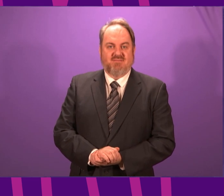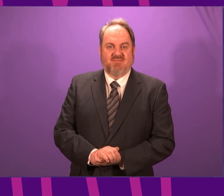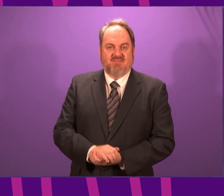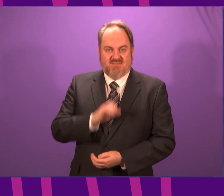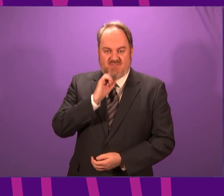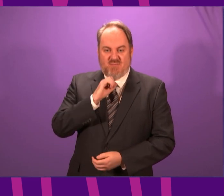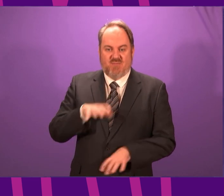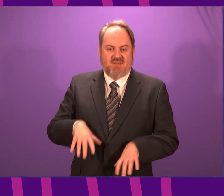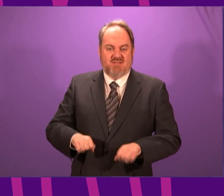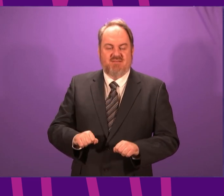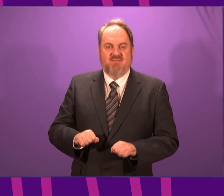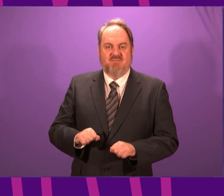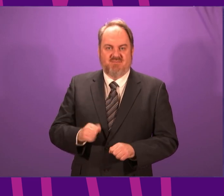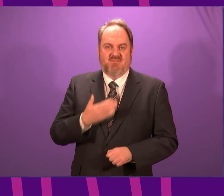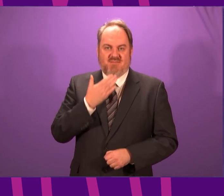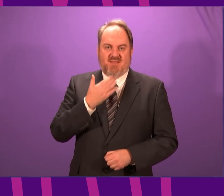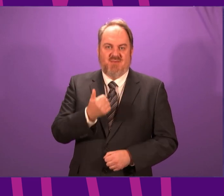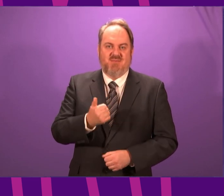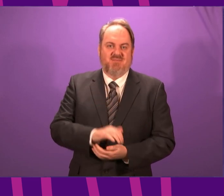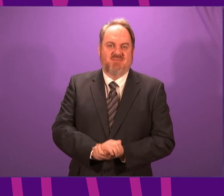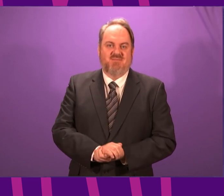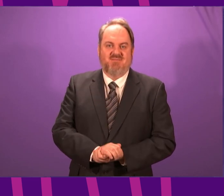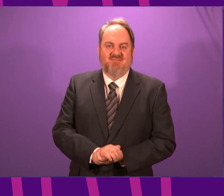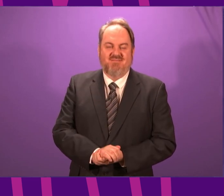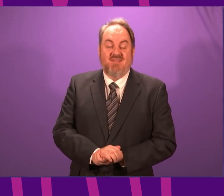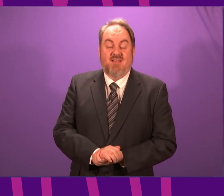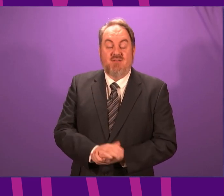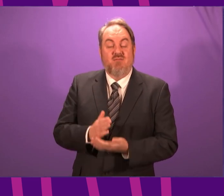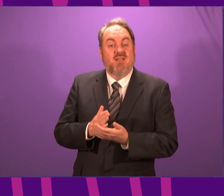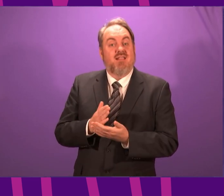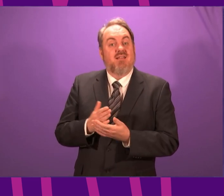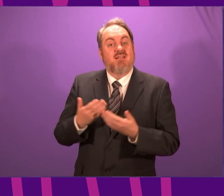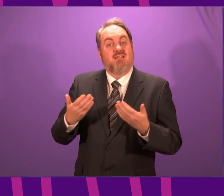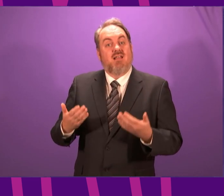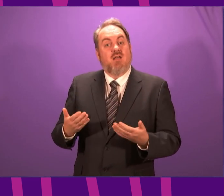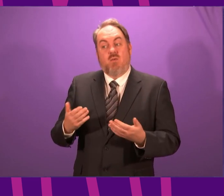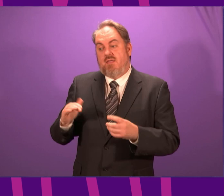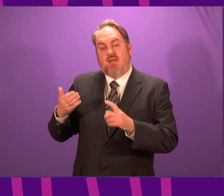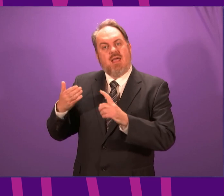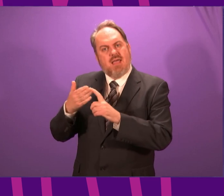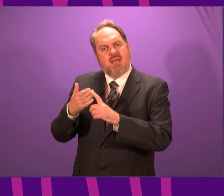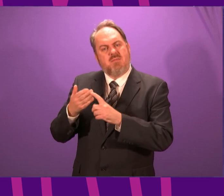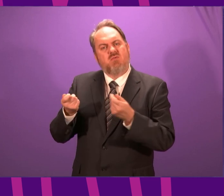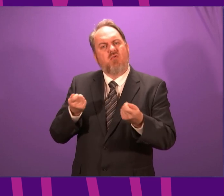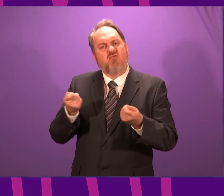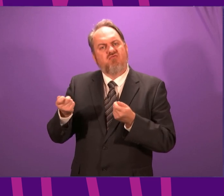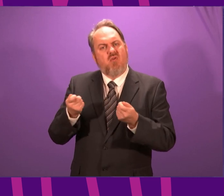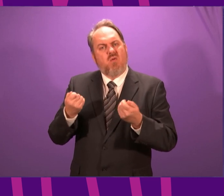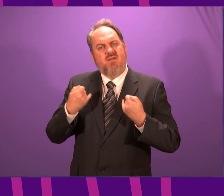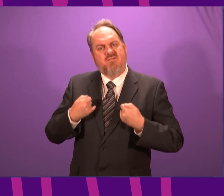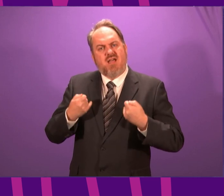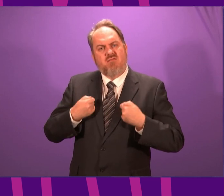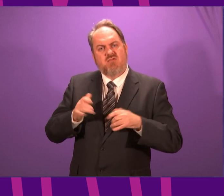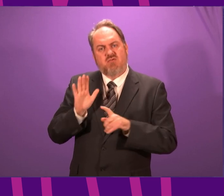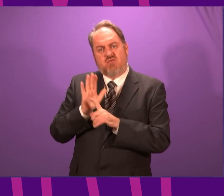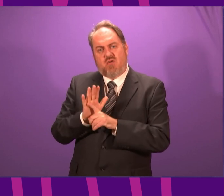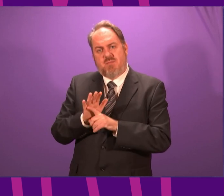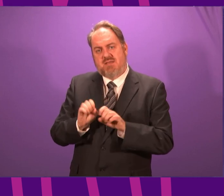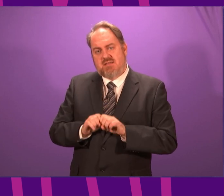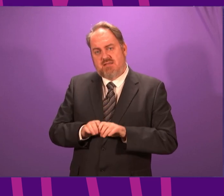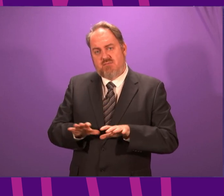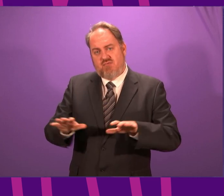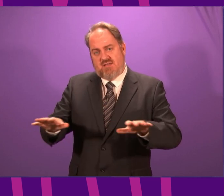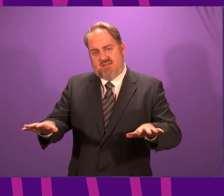national, regional and local variations. The idea is, once again, to suppress the virus, to cut infection and reduce pressure on our